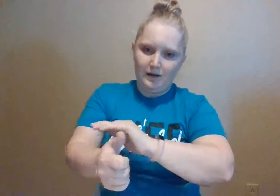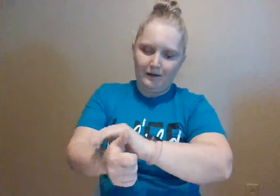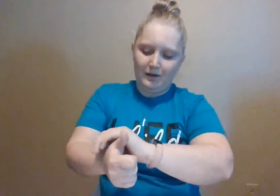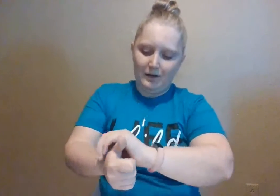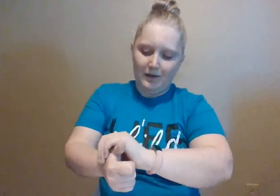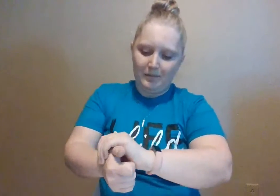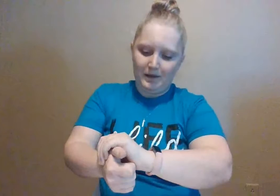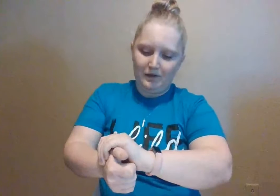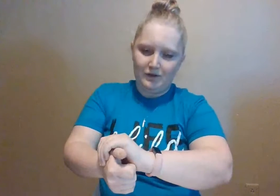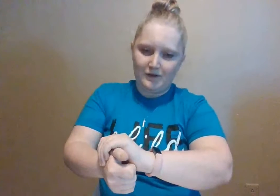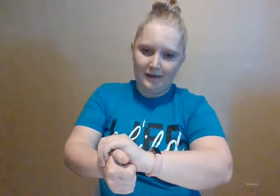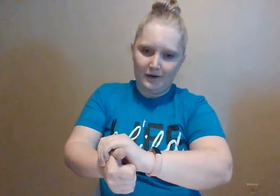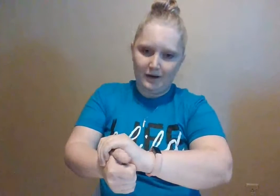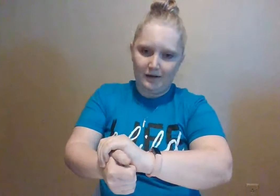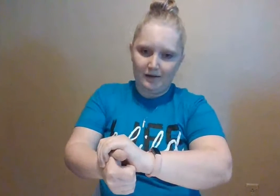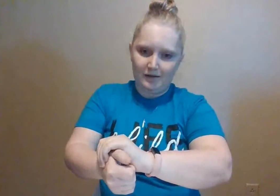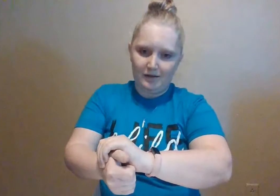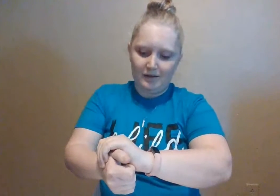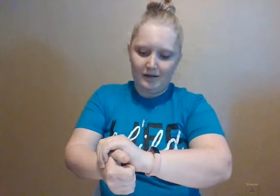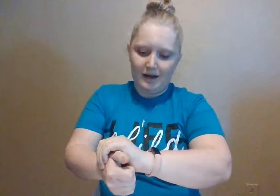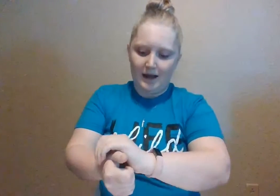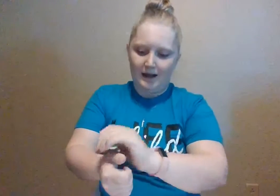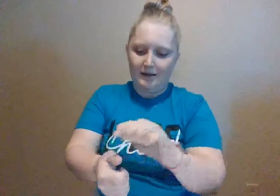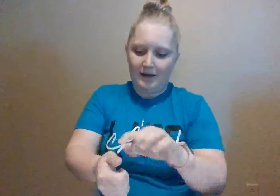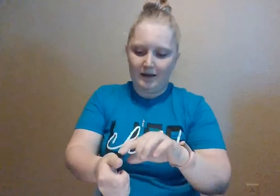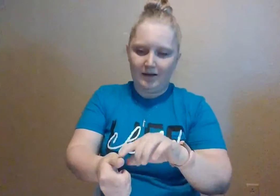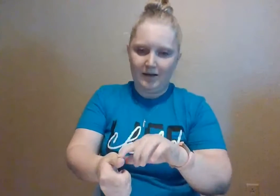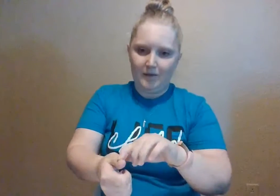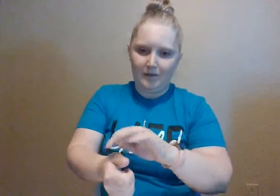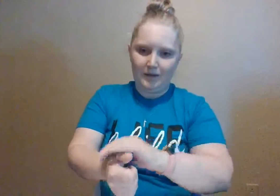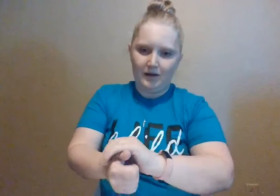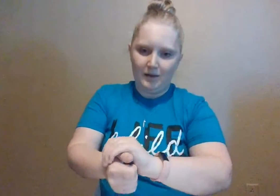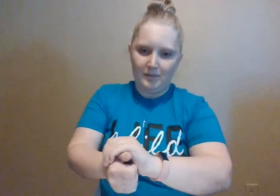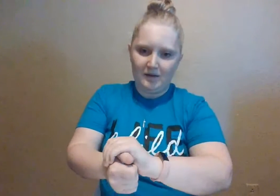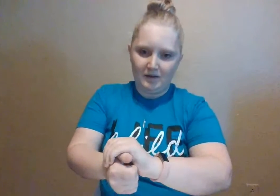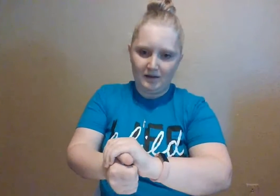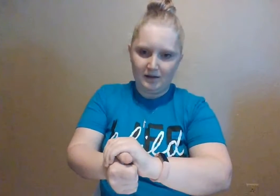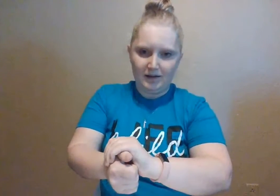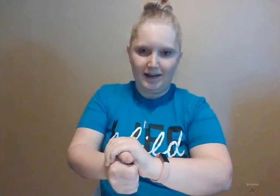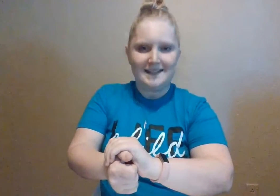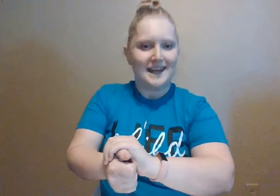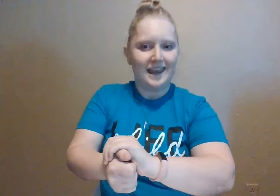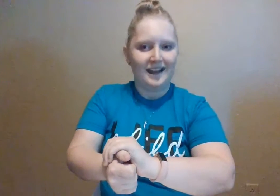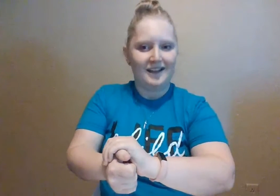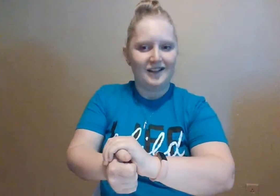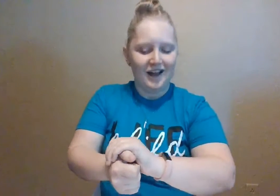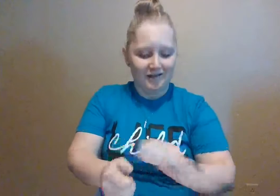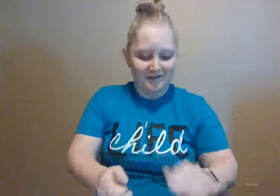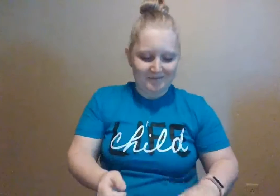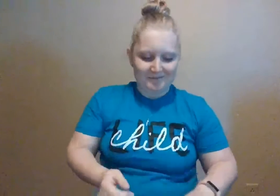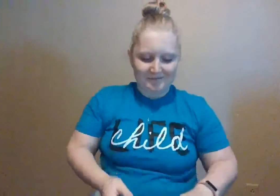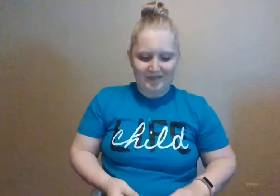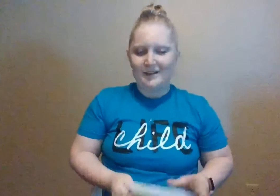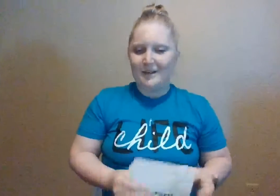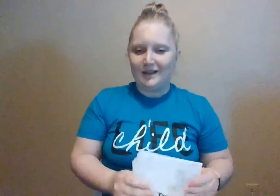have your thumb up and you just cover it. And it's like your thumb is a little turtle head sticking out of the shell. So that's